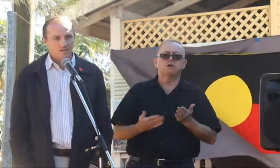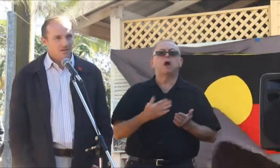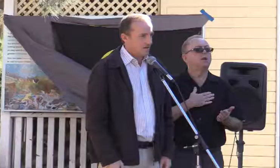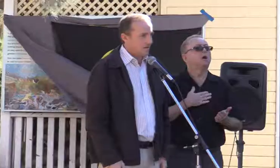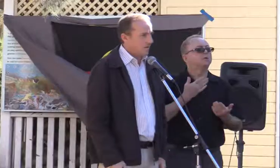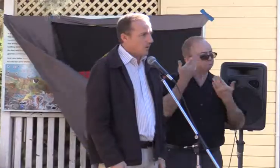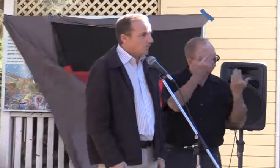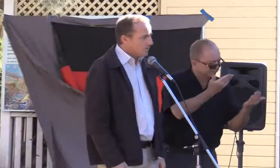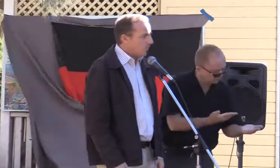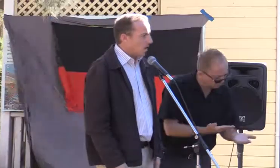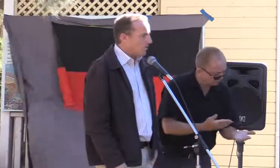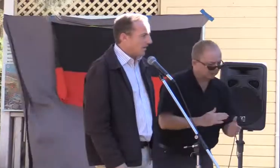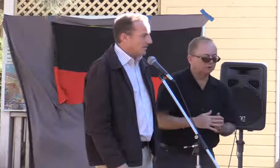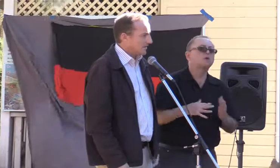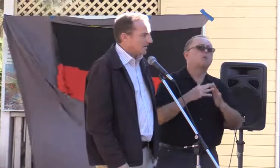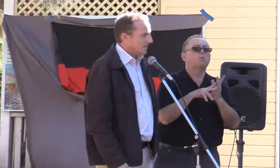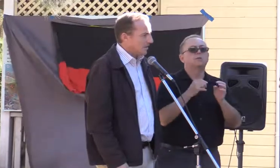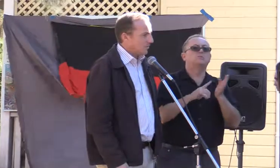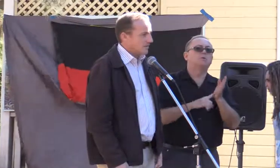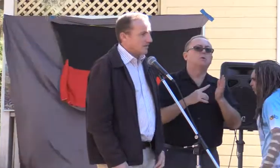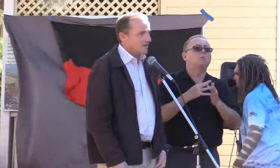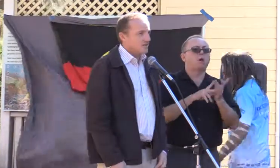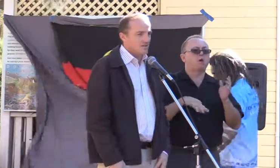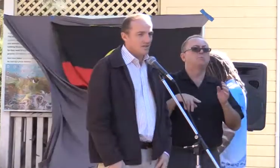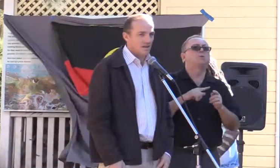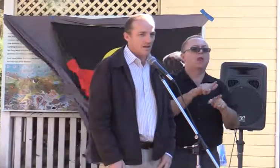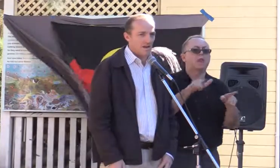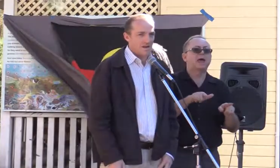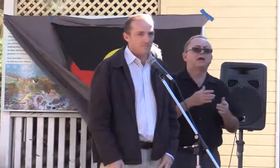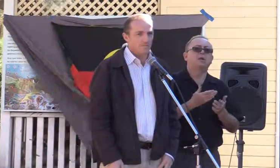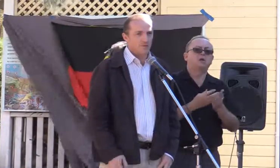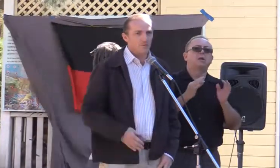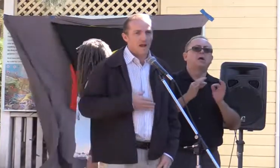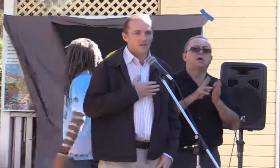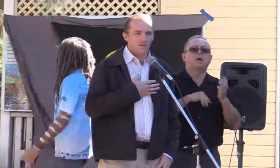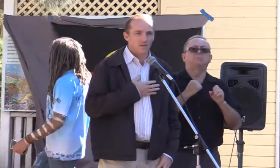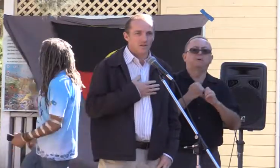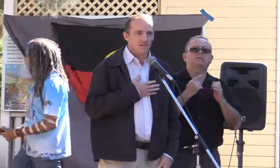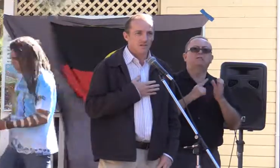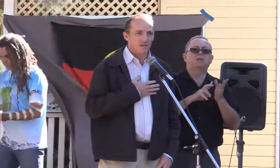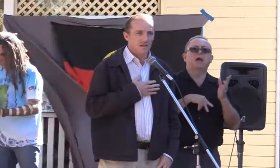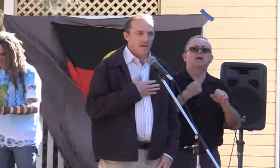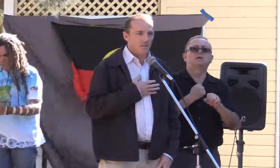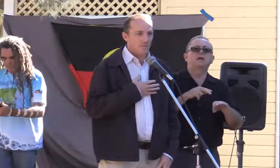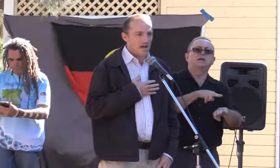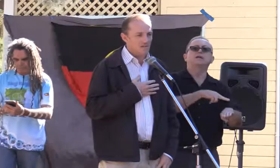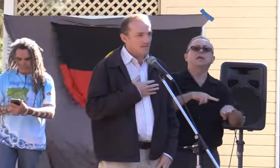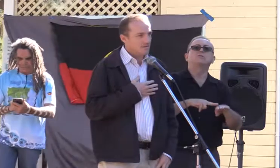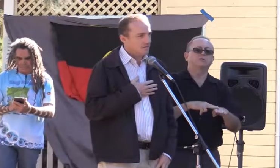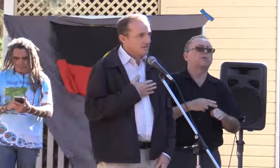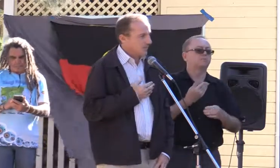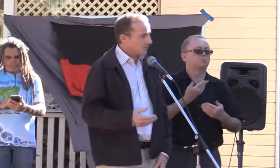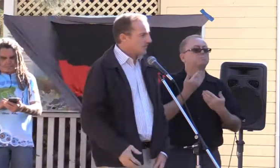country. We are on Ridgeable Wyable land on Bundjalung Nation, and I am proud to acknowledge elders